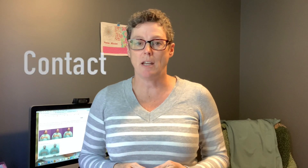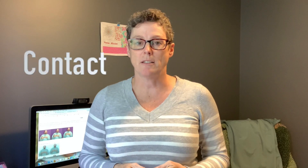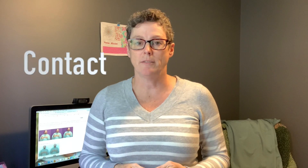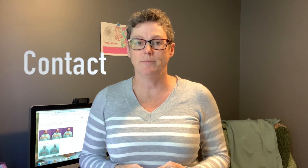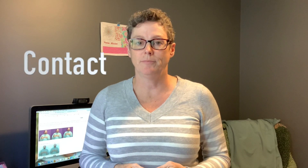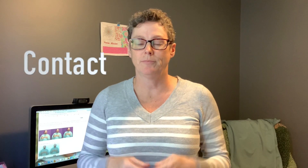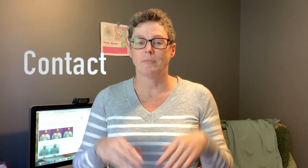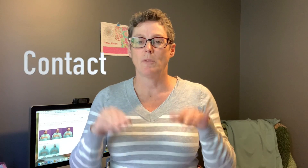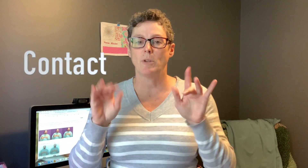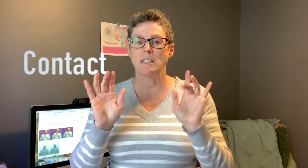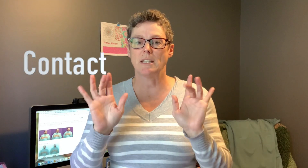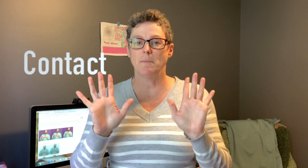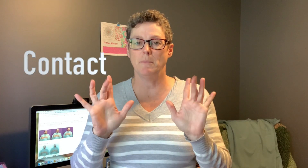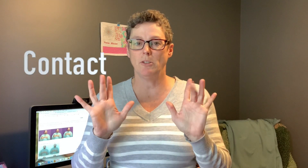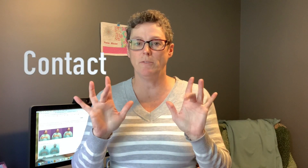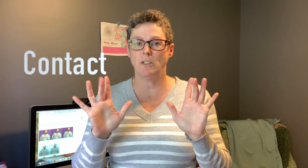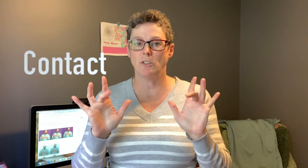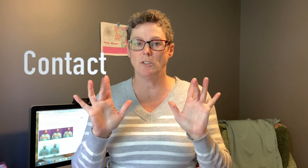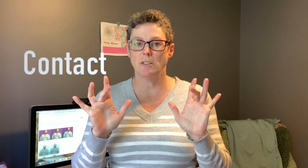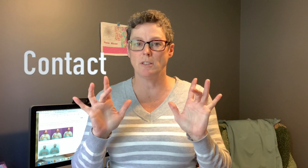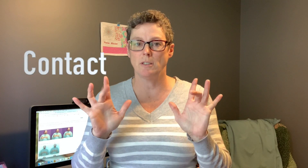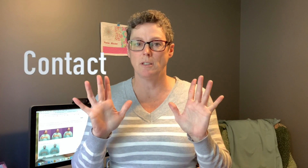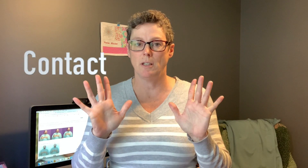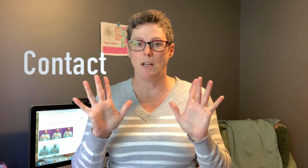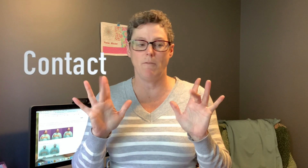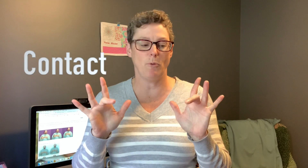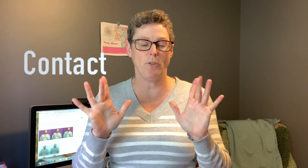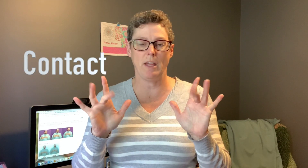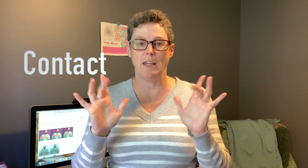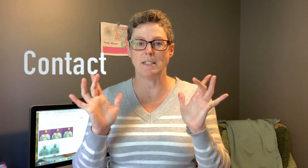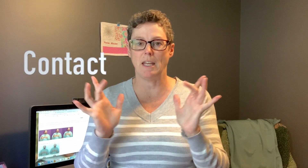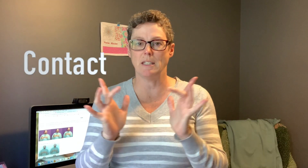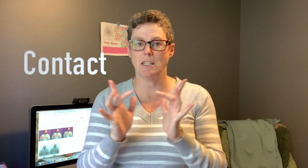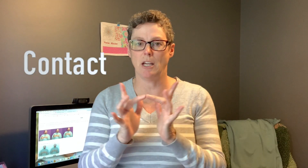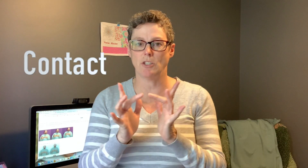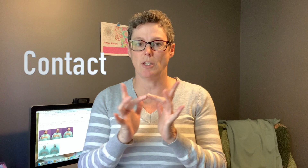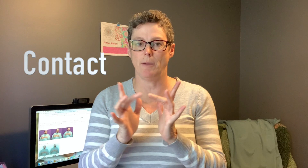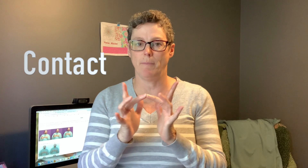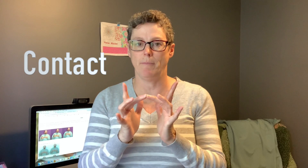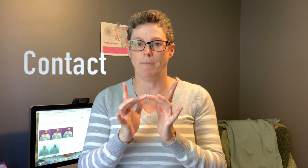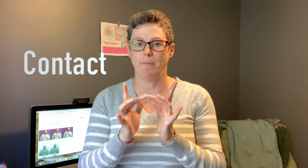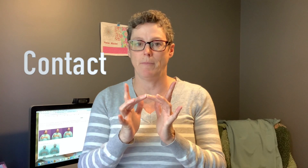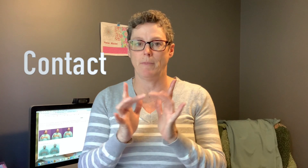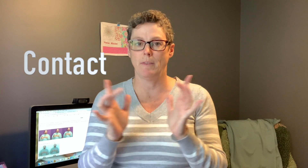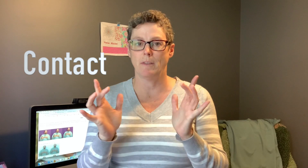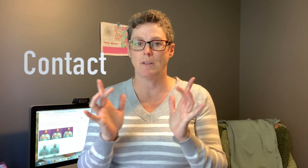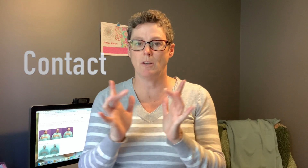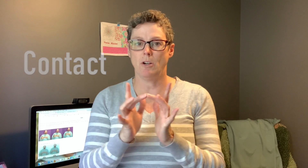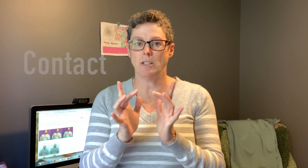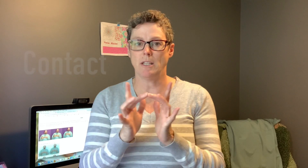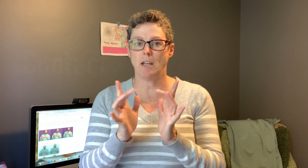Contact. We're going to take the middle fingers of both hands and touch them. Contact.